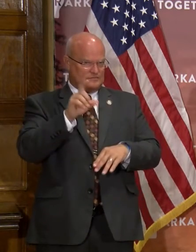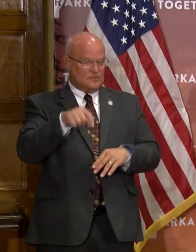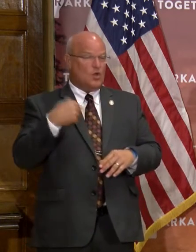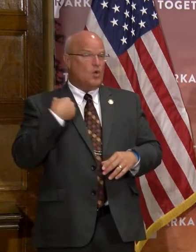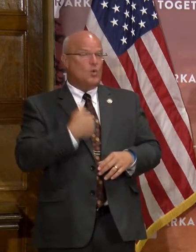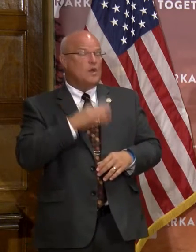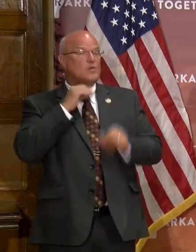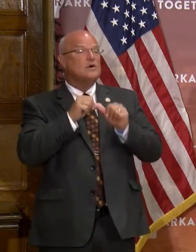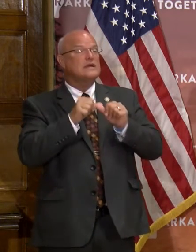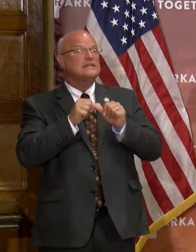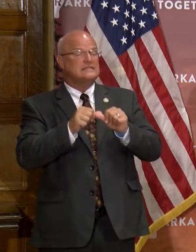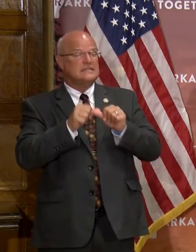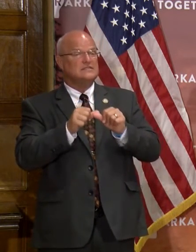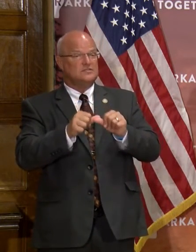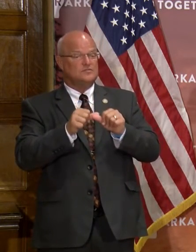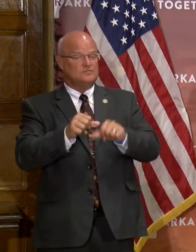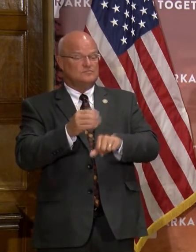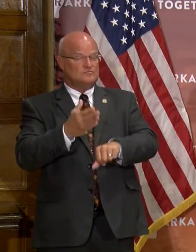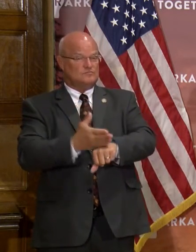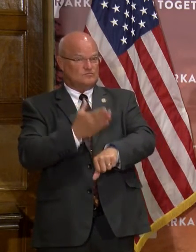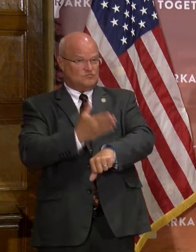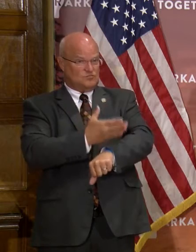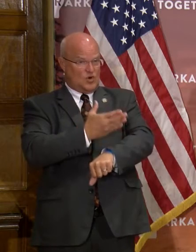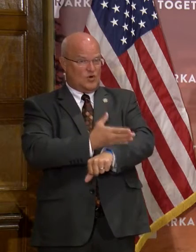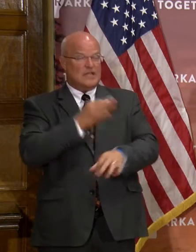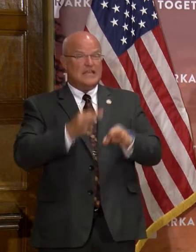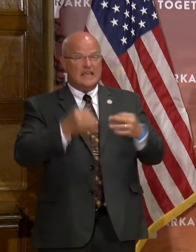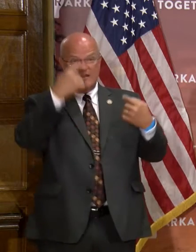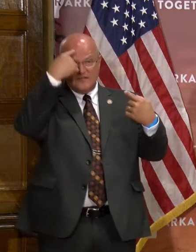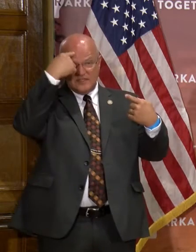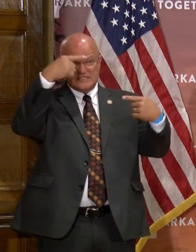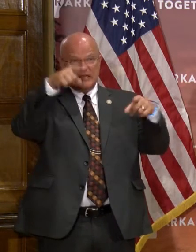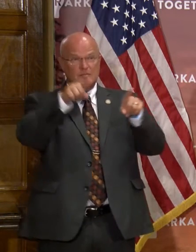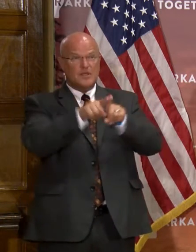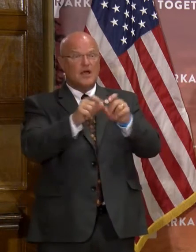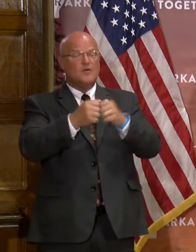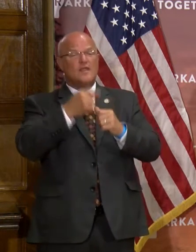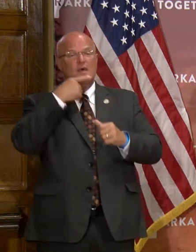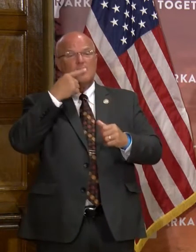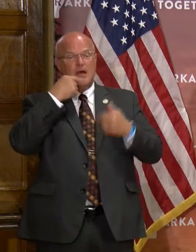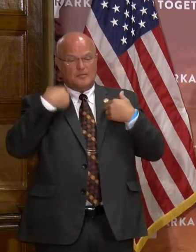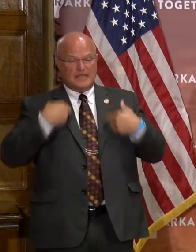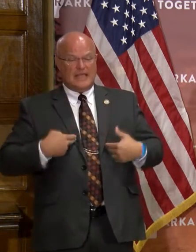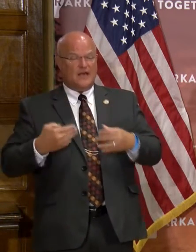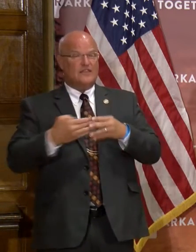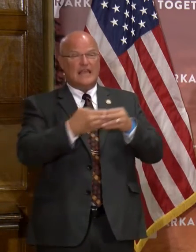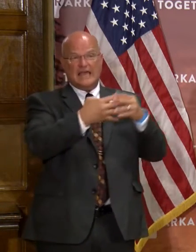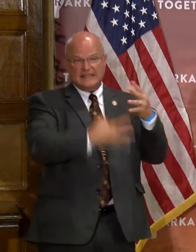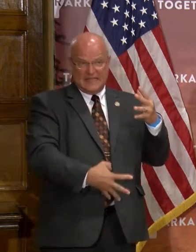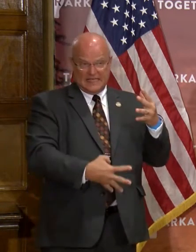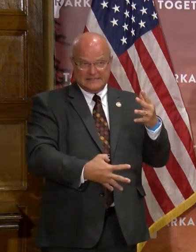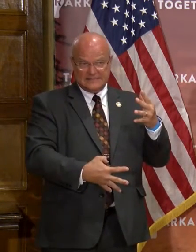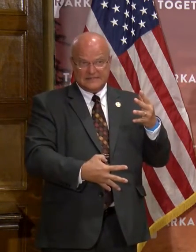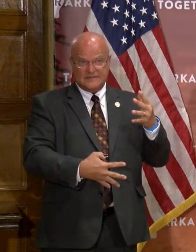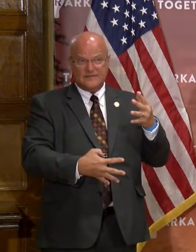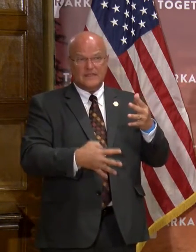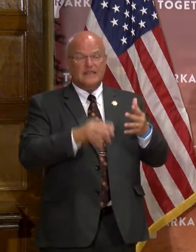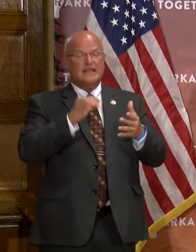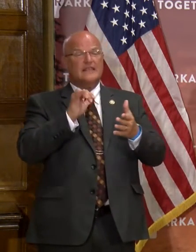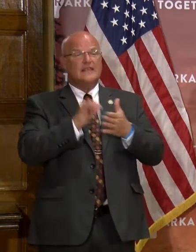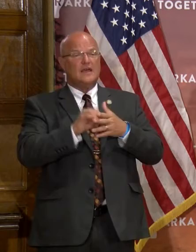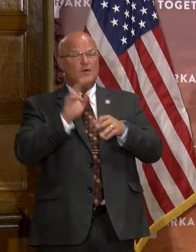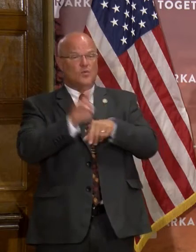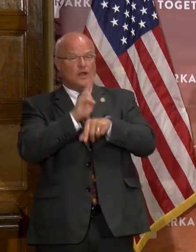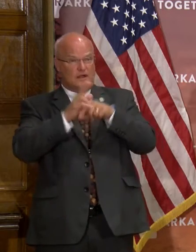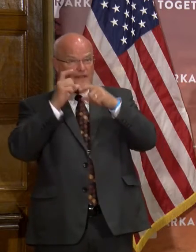We will continue to make that progress if there is compliance with the public health guidelines, which would be the